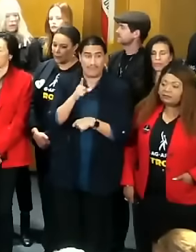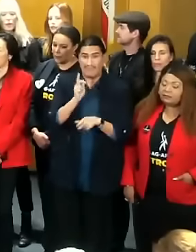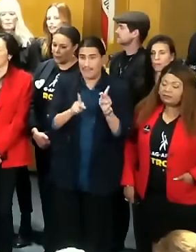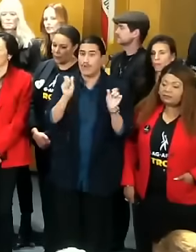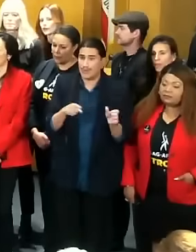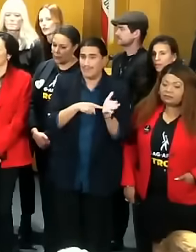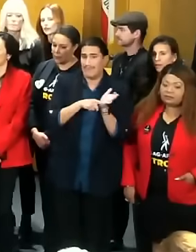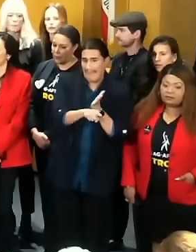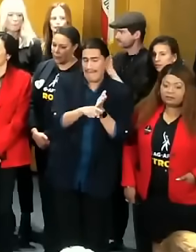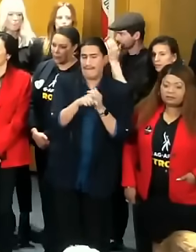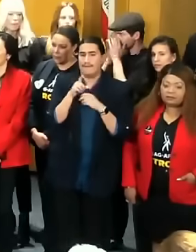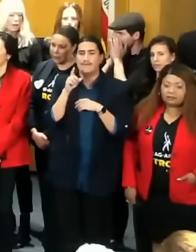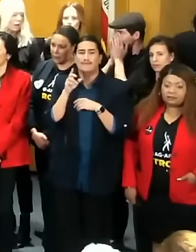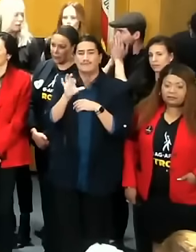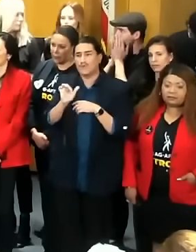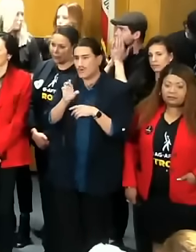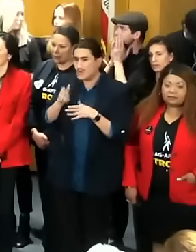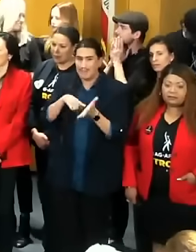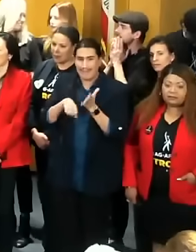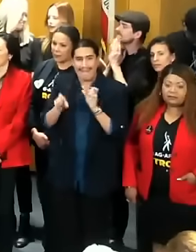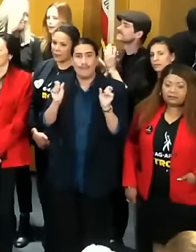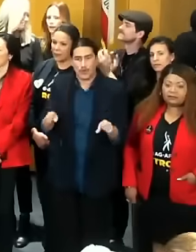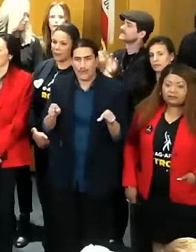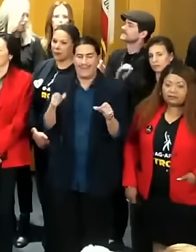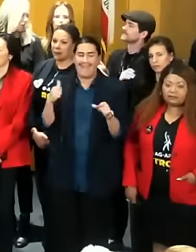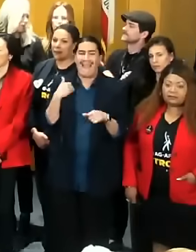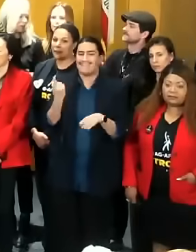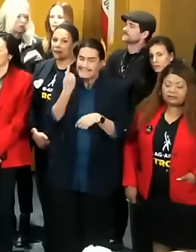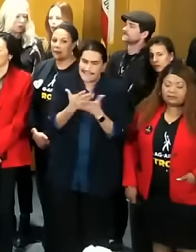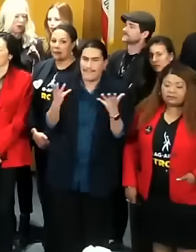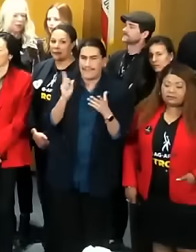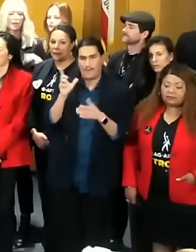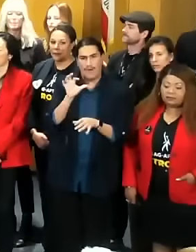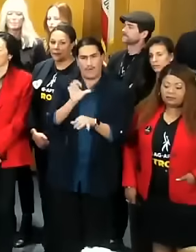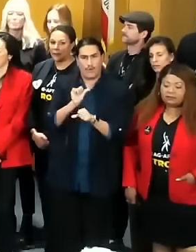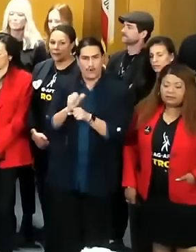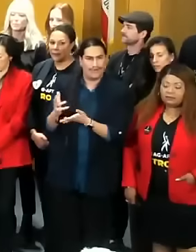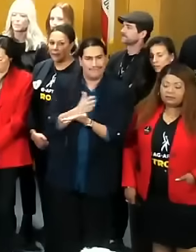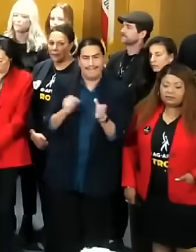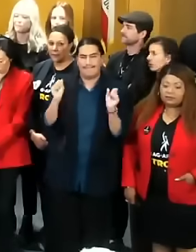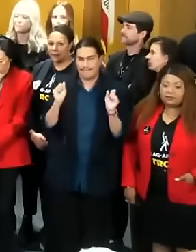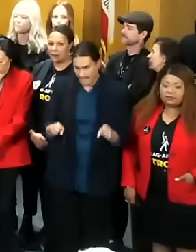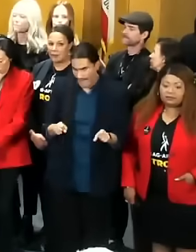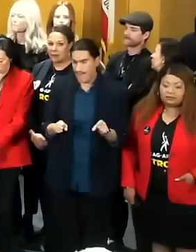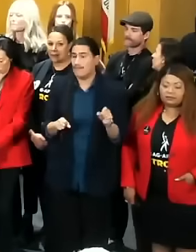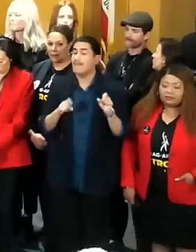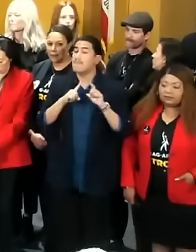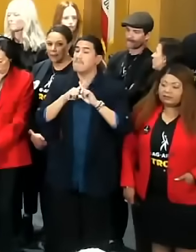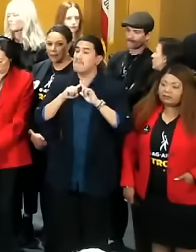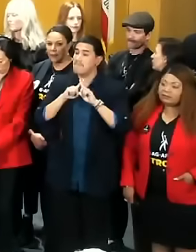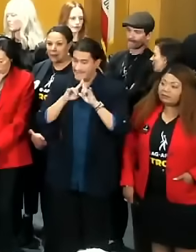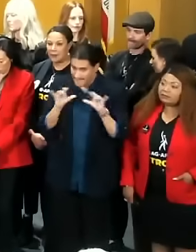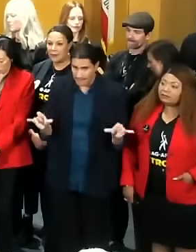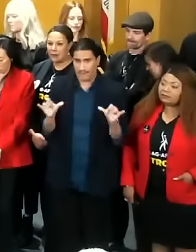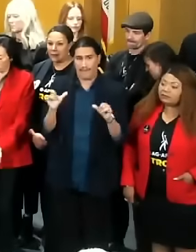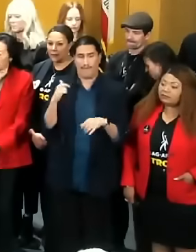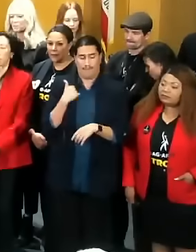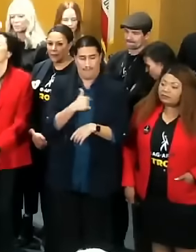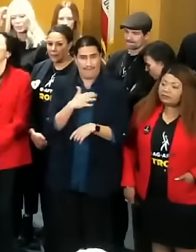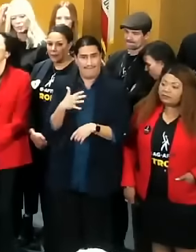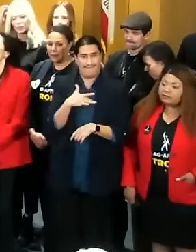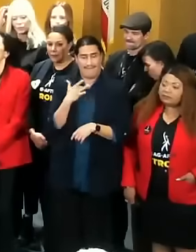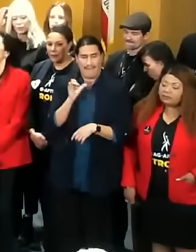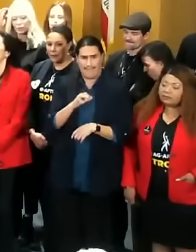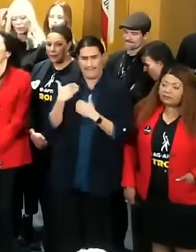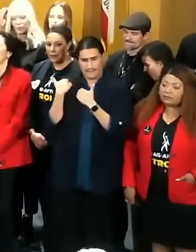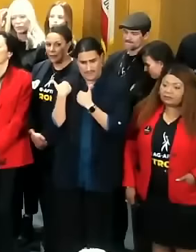performers and crew to have some outlets where they can find work. But while we were feeling the